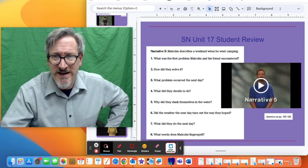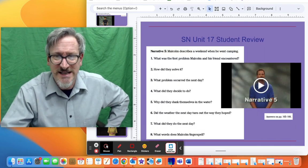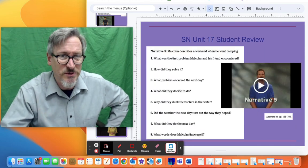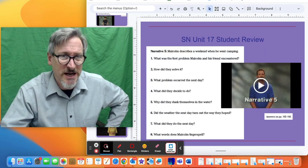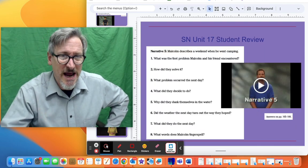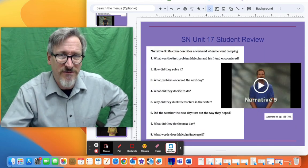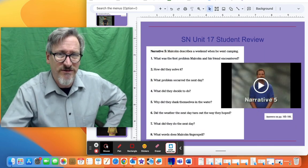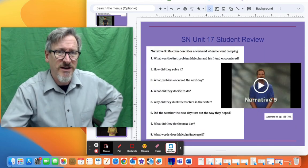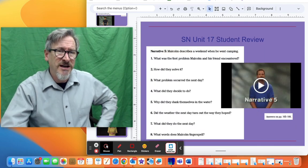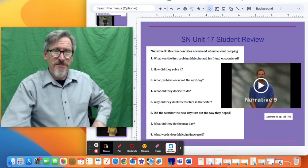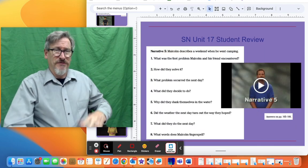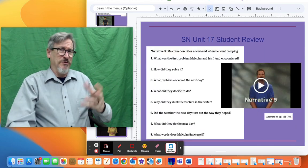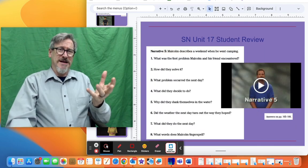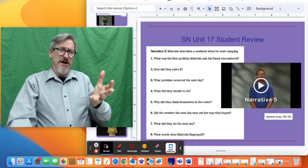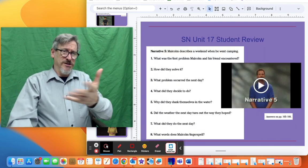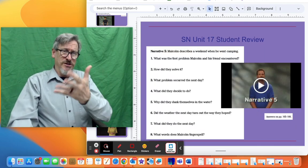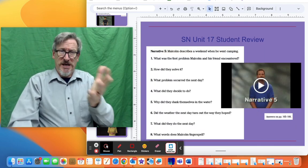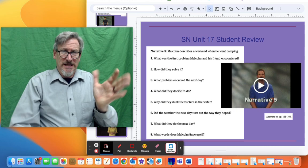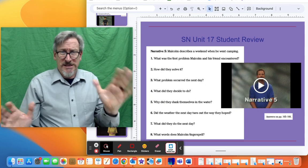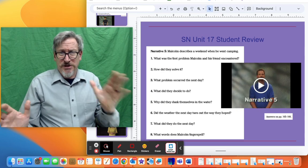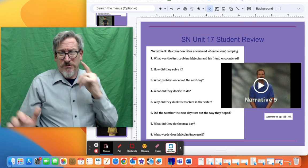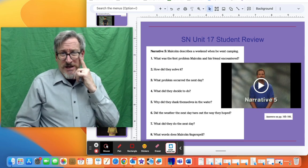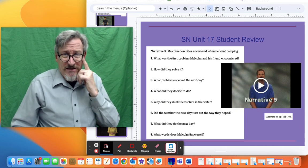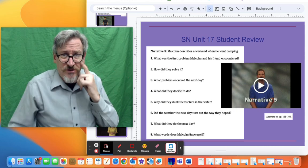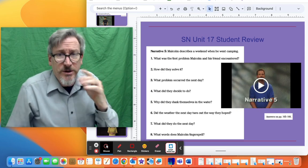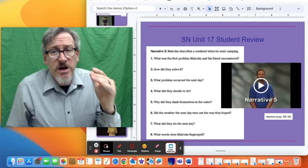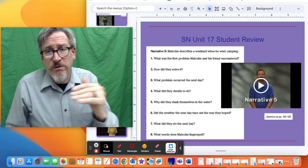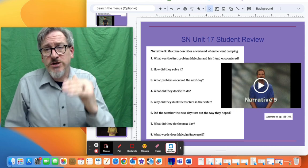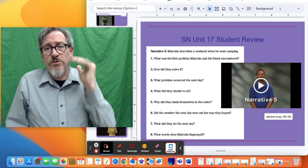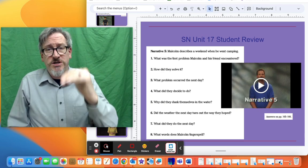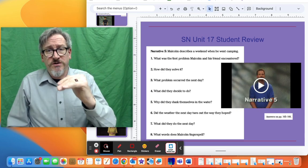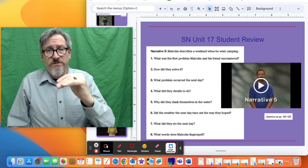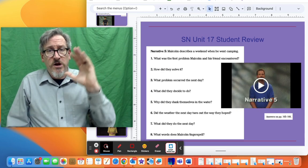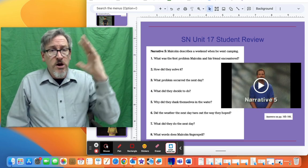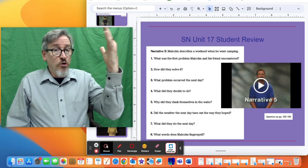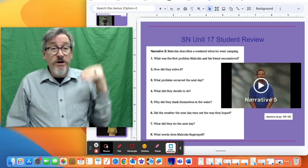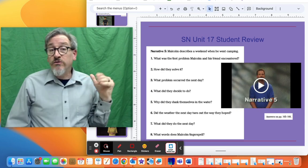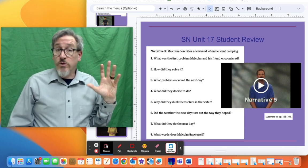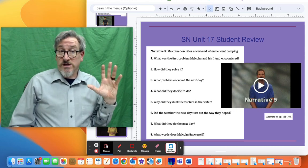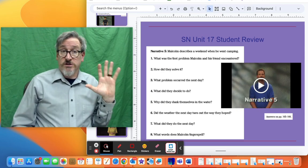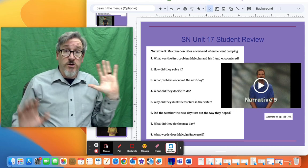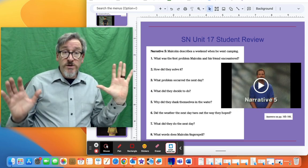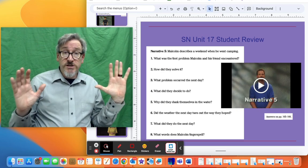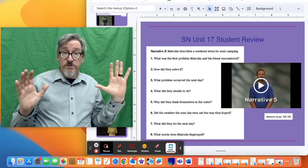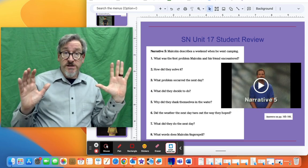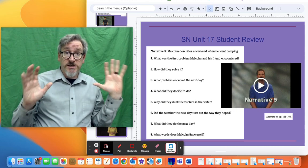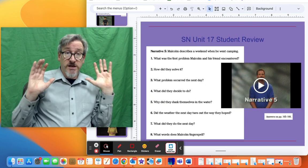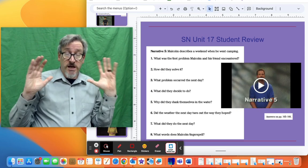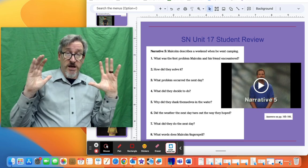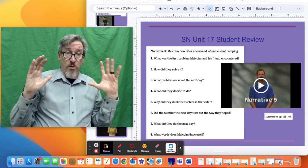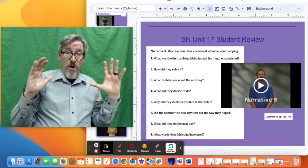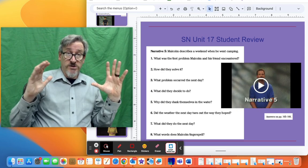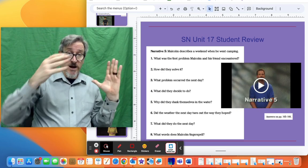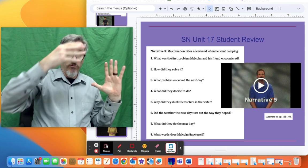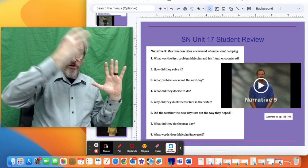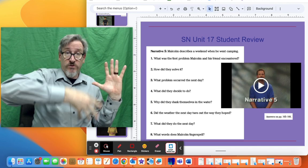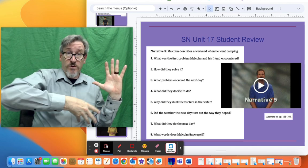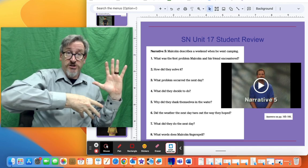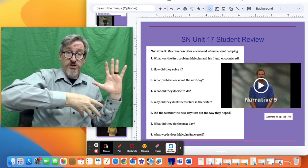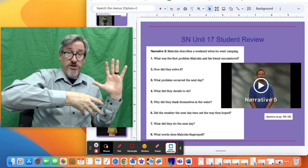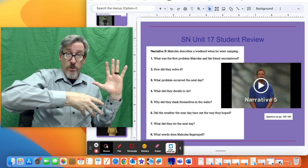divide this one in half. But for right now, just looking at this, you don't really have to. But I want you to read through the questions. Always do this in a wise way. Read